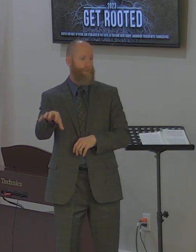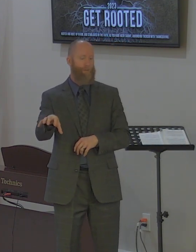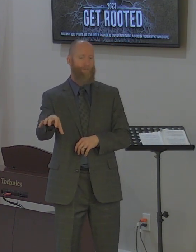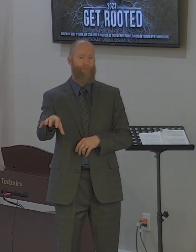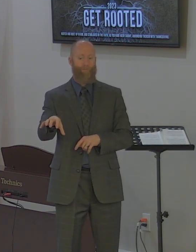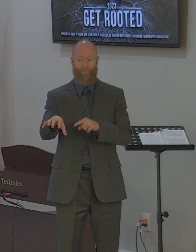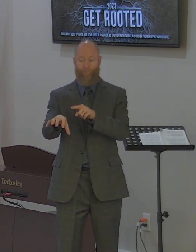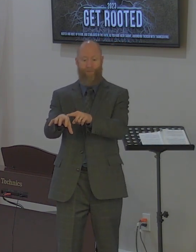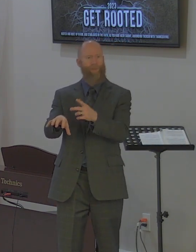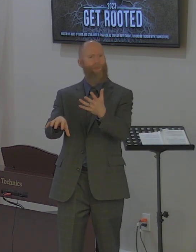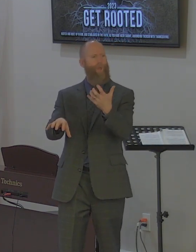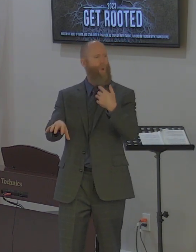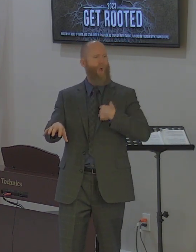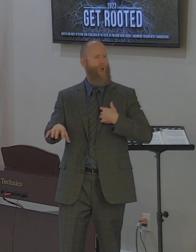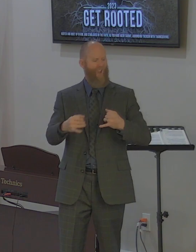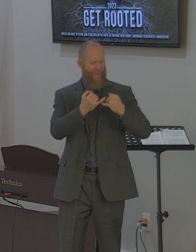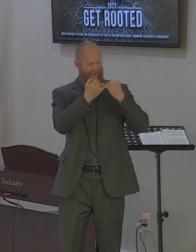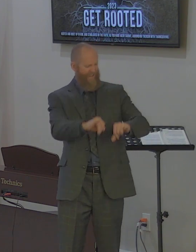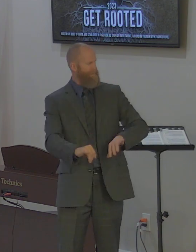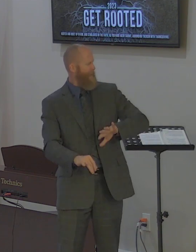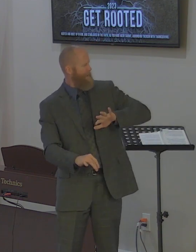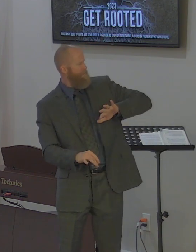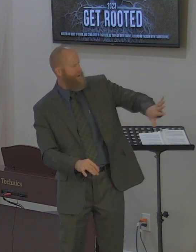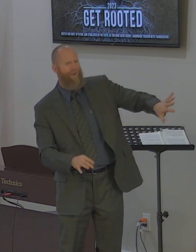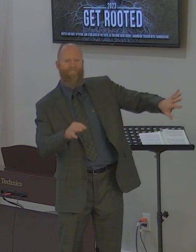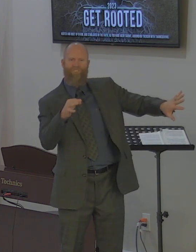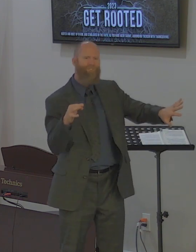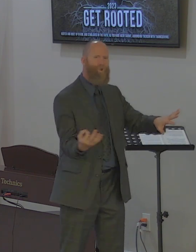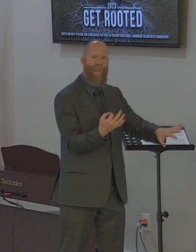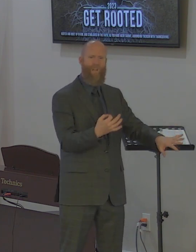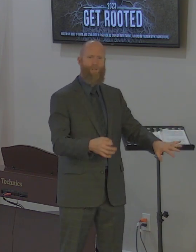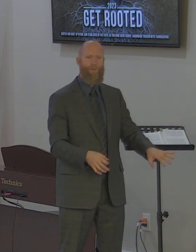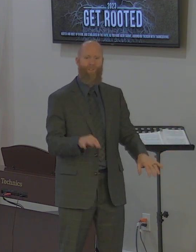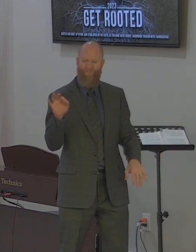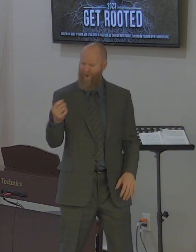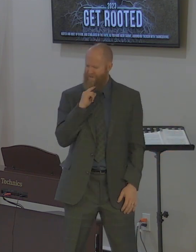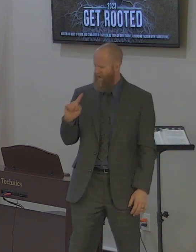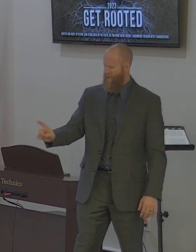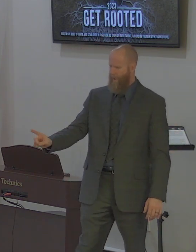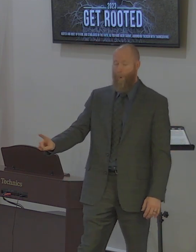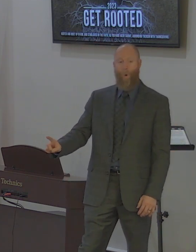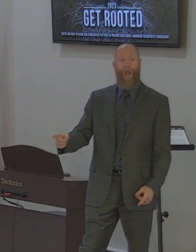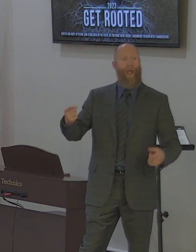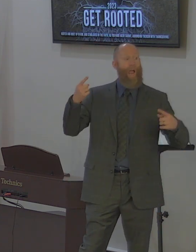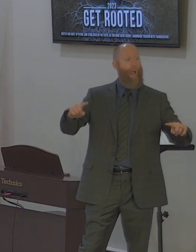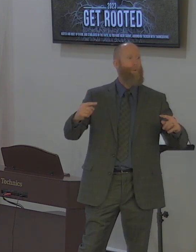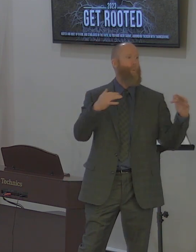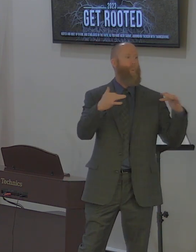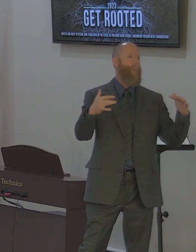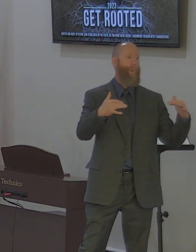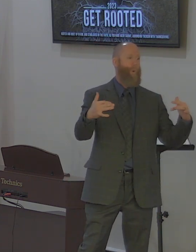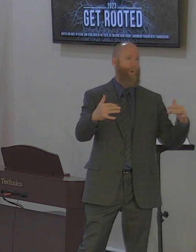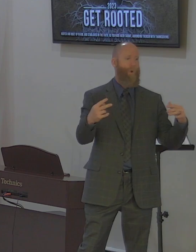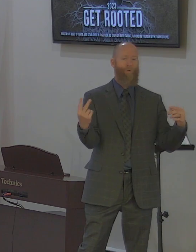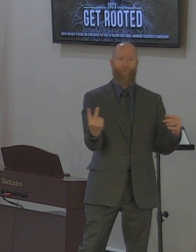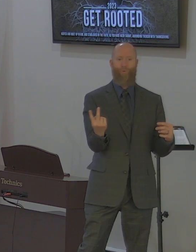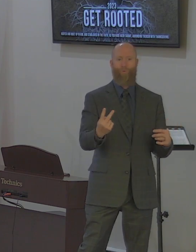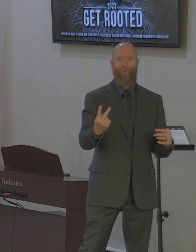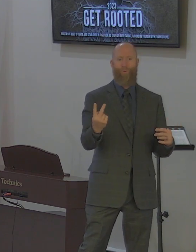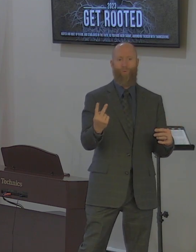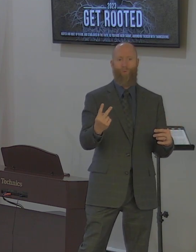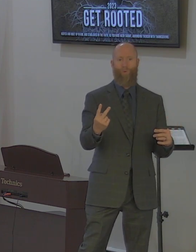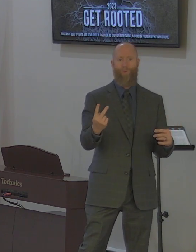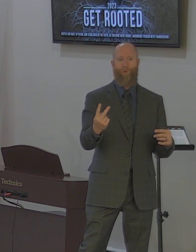states wanted to declare their independence from the French, and the French don't want them to. So essentially a civil war. Well,